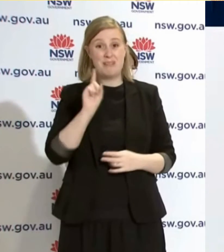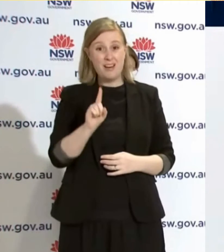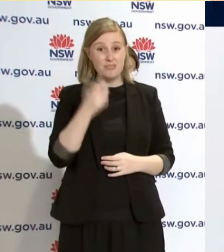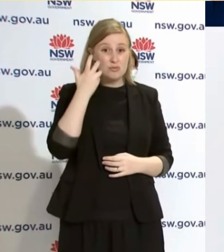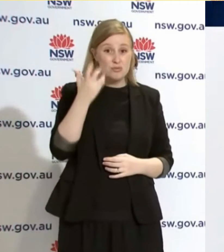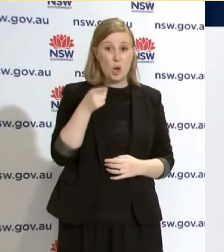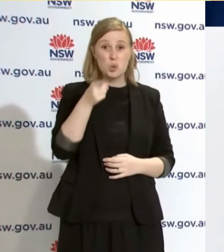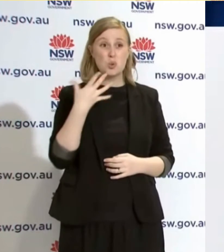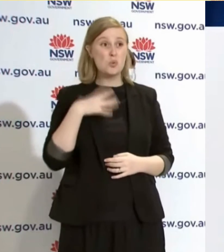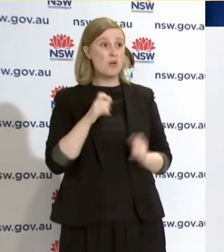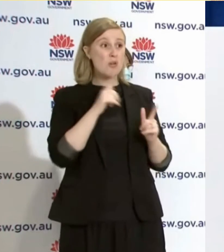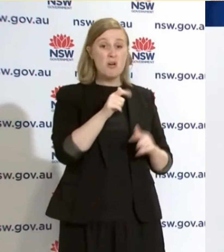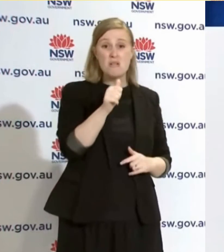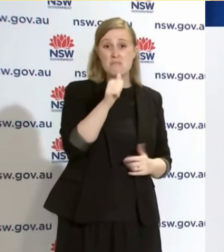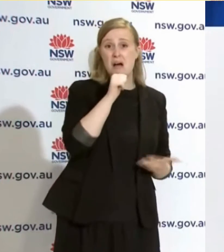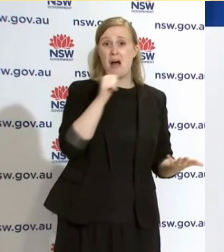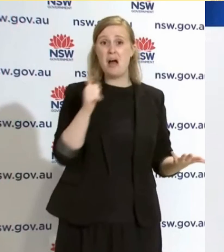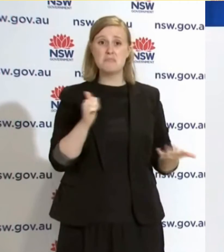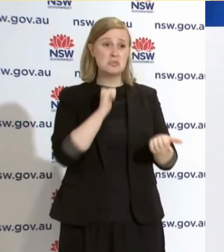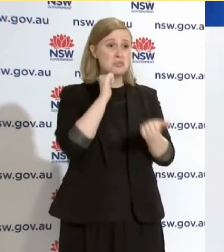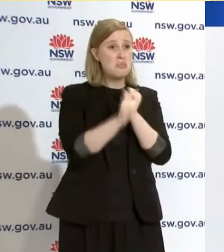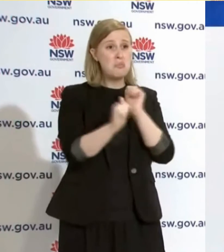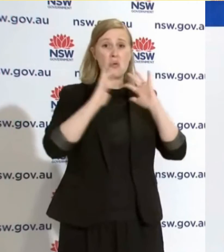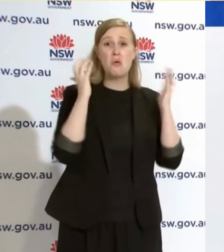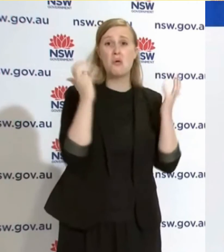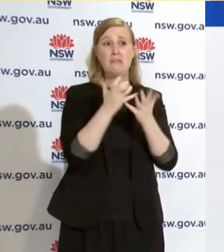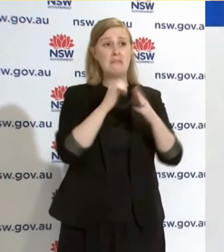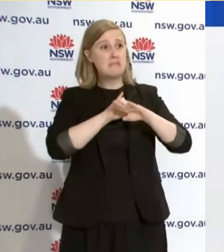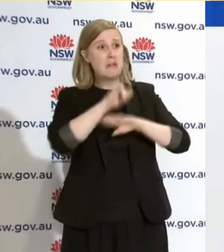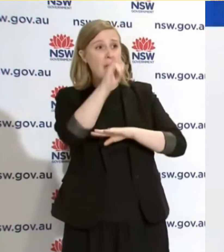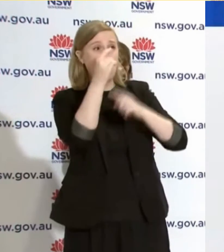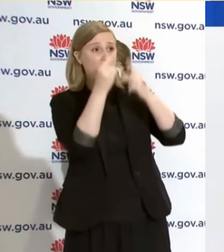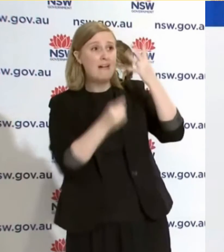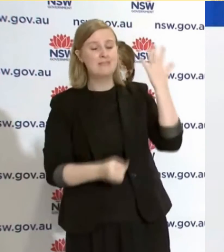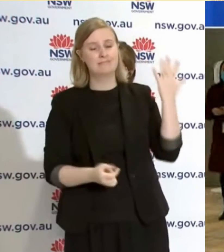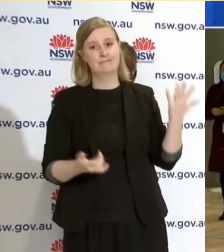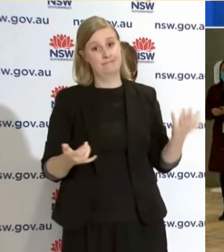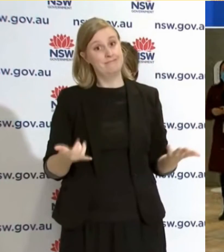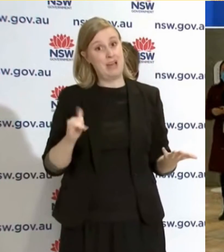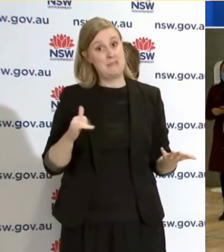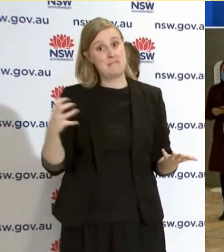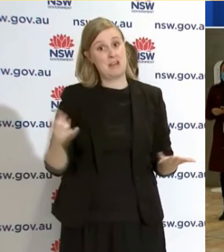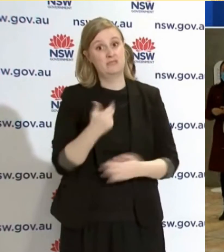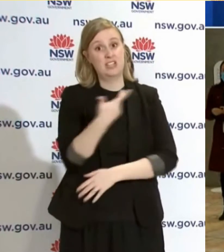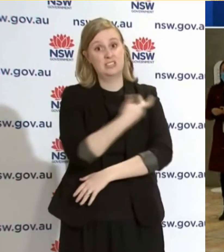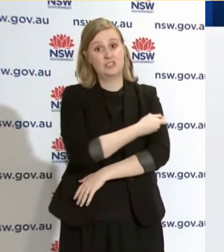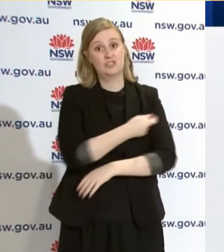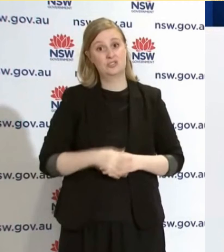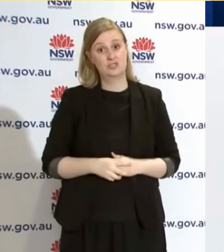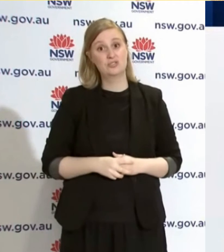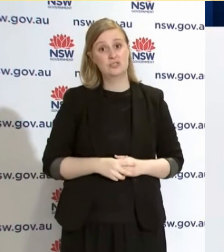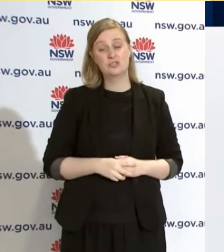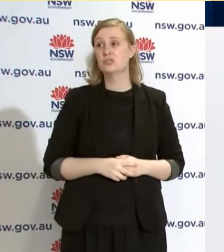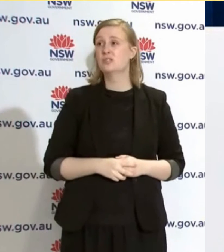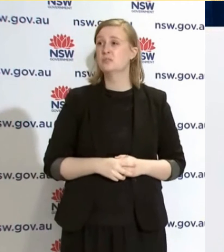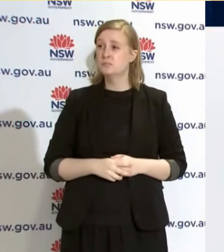things in the future, vaccination will be key as part of that process. These are discussions that you're having about schools and about the